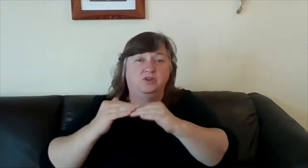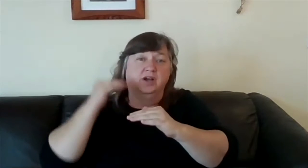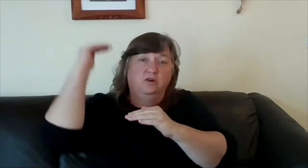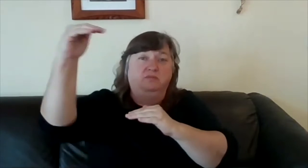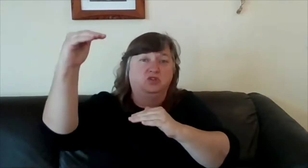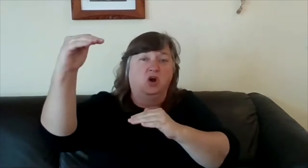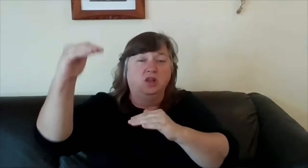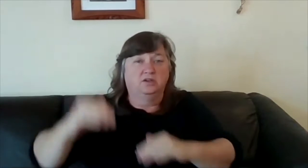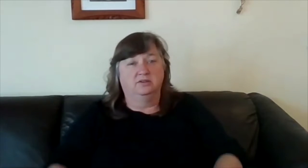got taller.